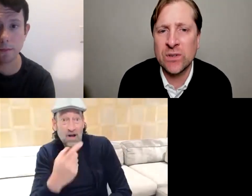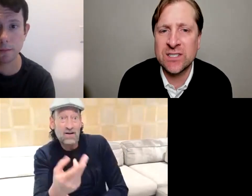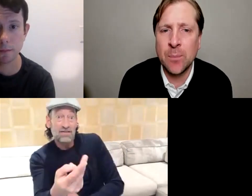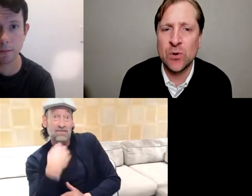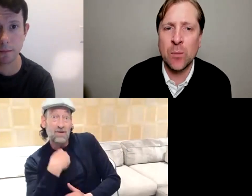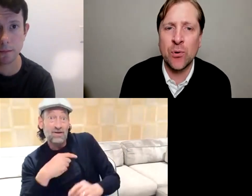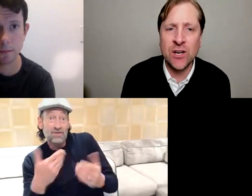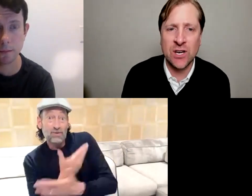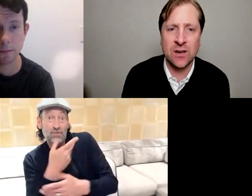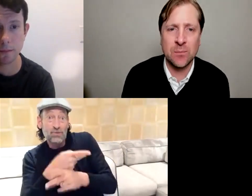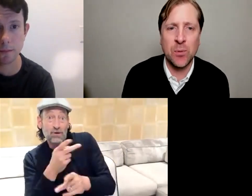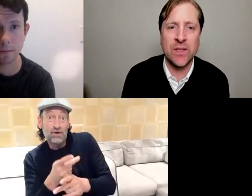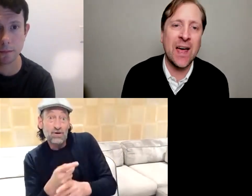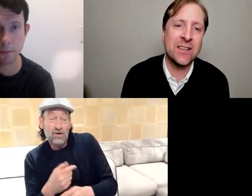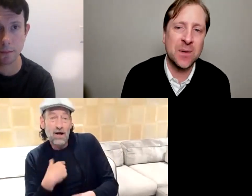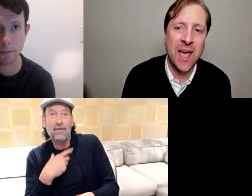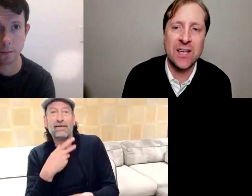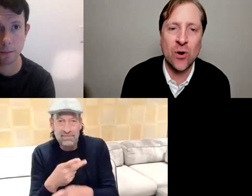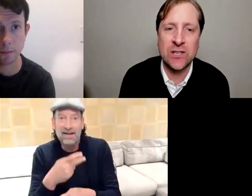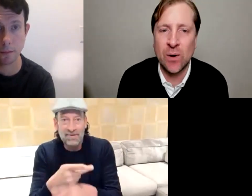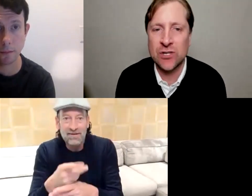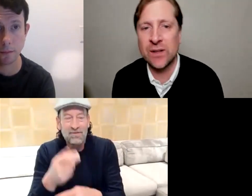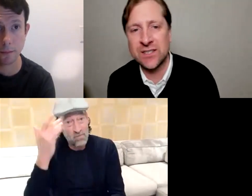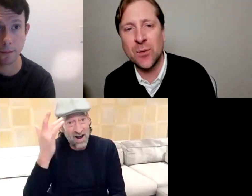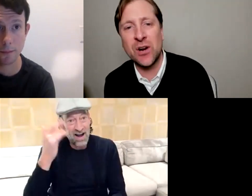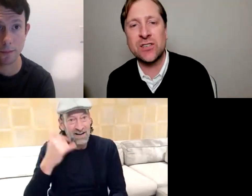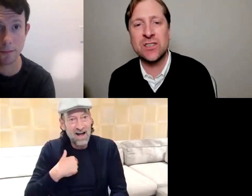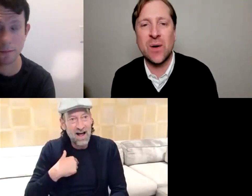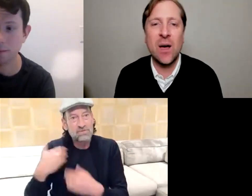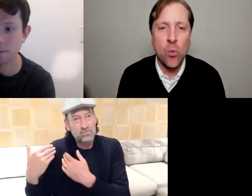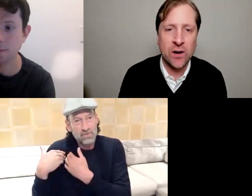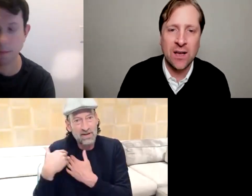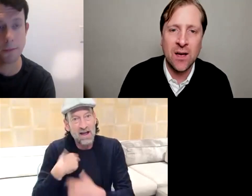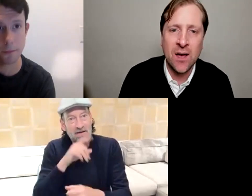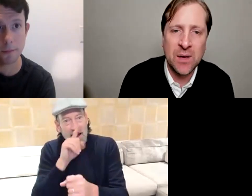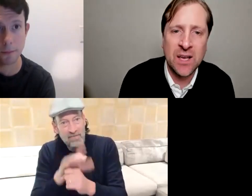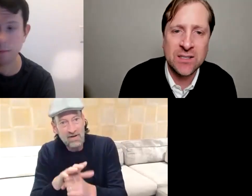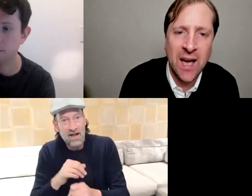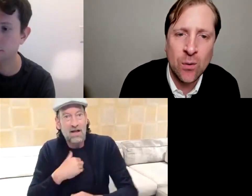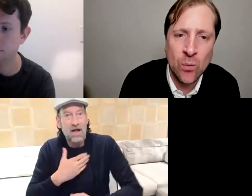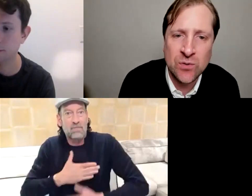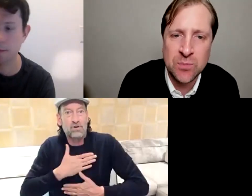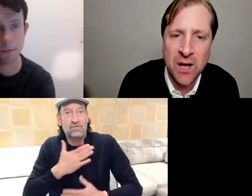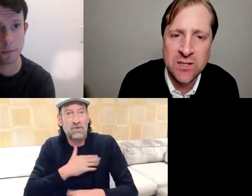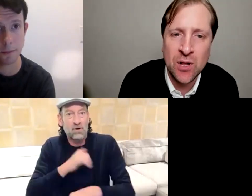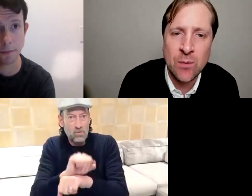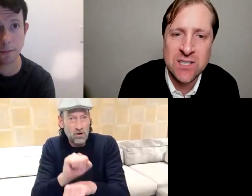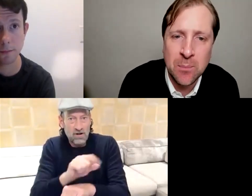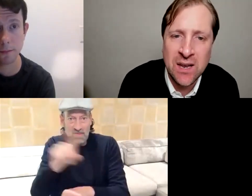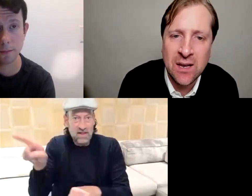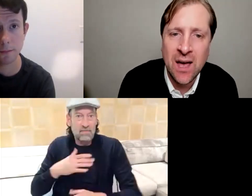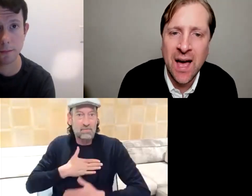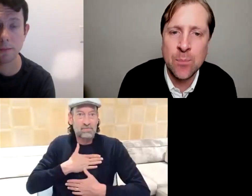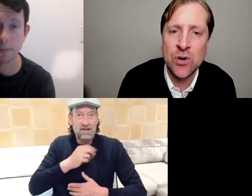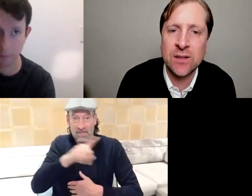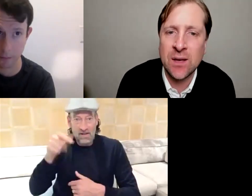when I would stop doing a production, people then asked me, hey, Troy, do you want to join this other production? So I kept working because I was responsible. I was